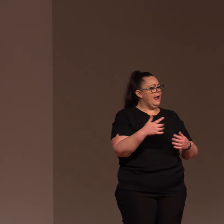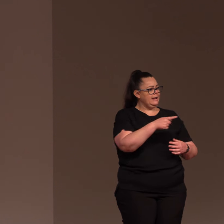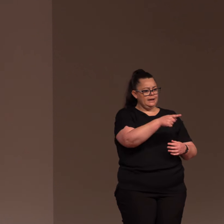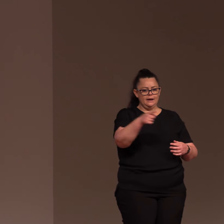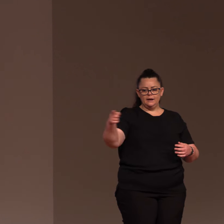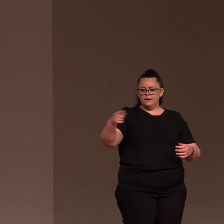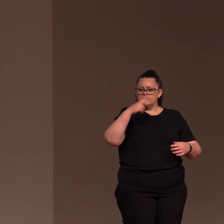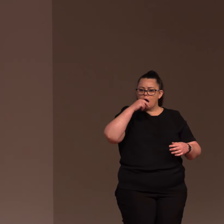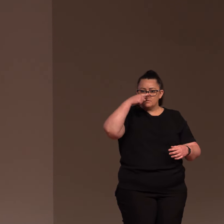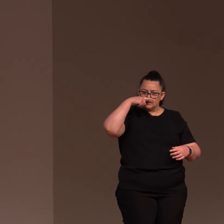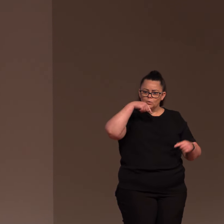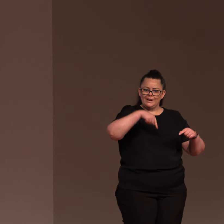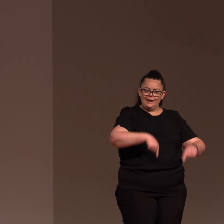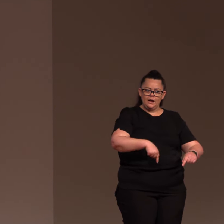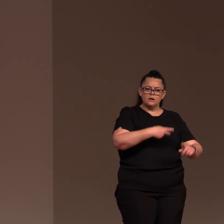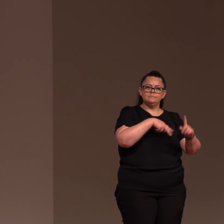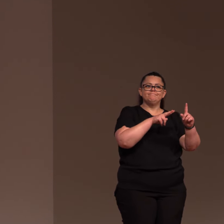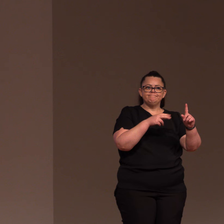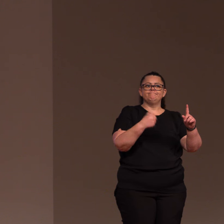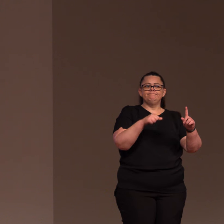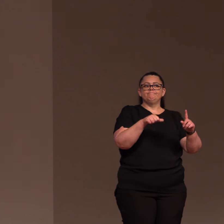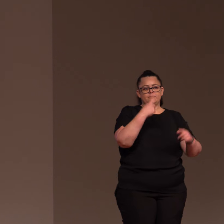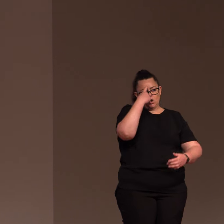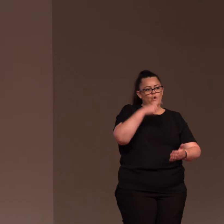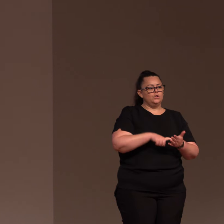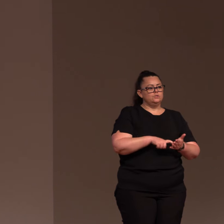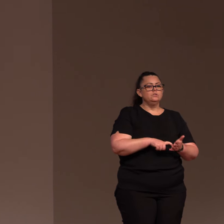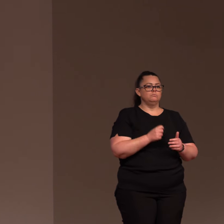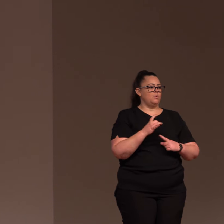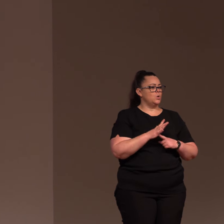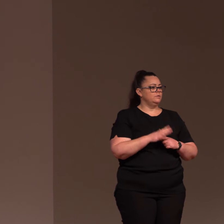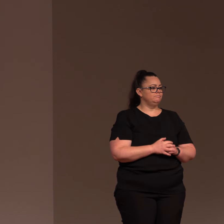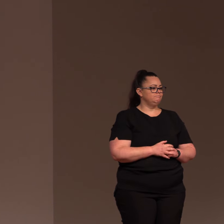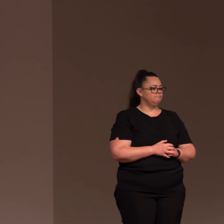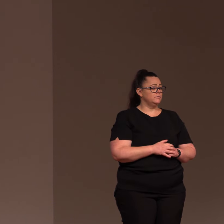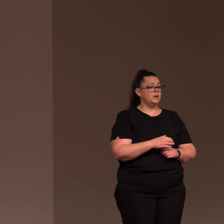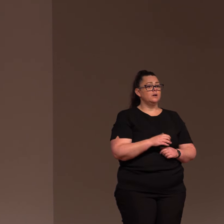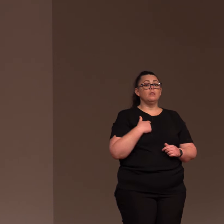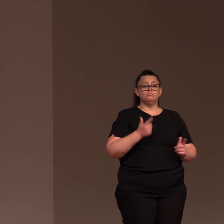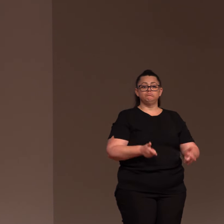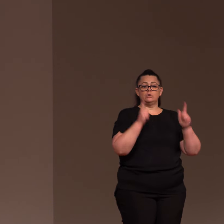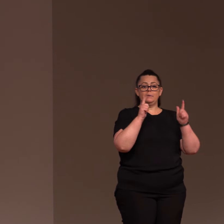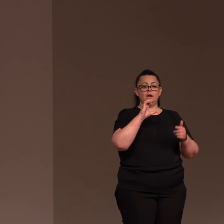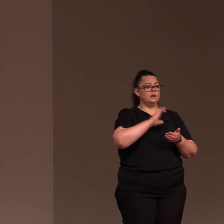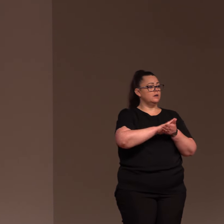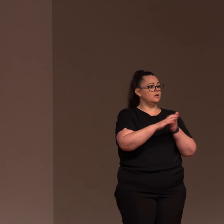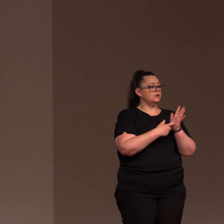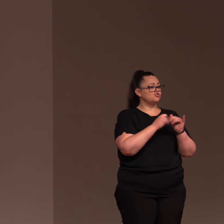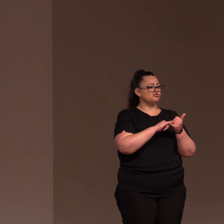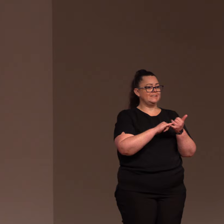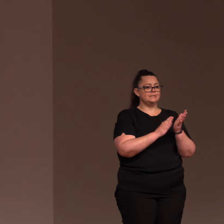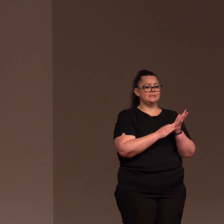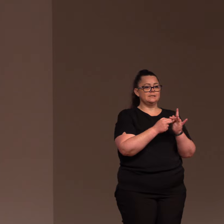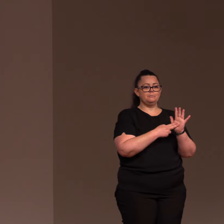Before I continue, I want to say a big apology on behalf of the Premier, my boss, Chris Minns, who is sorry he can't be here today, but he's